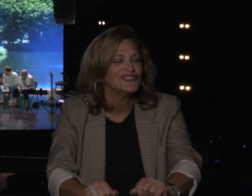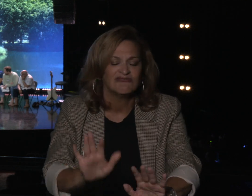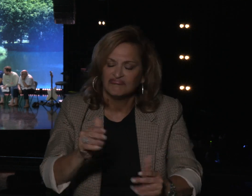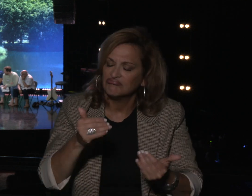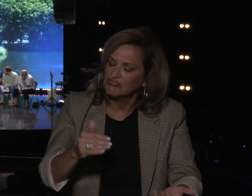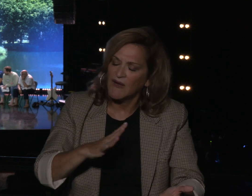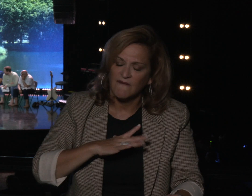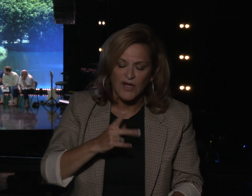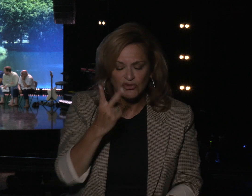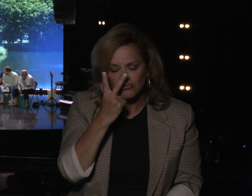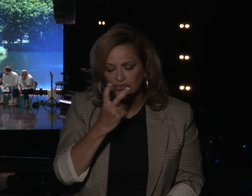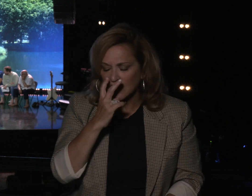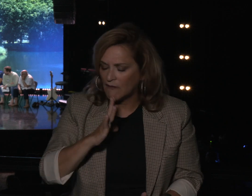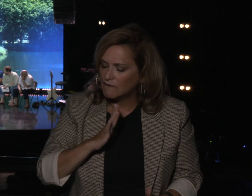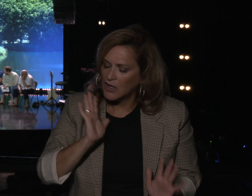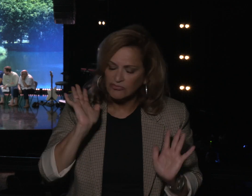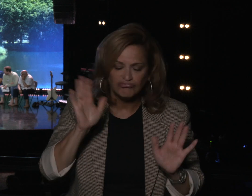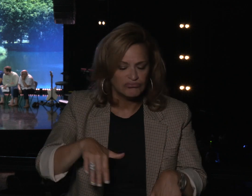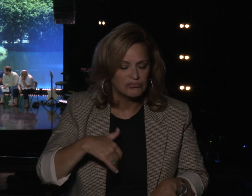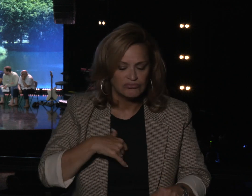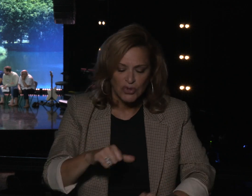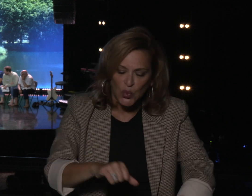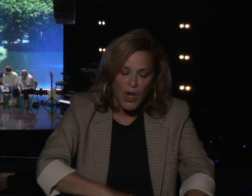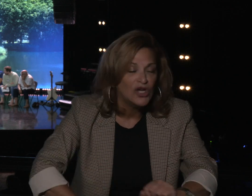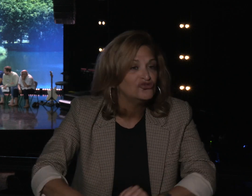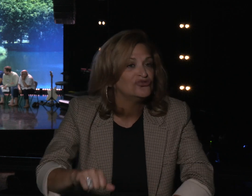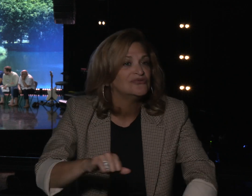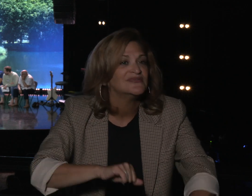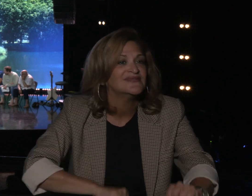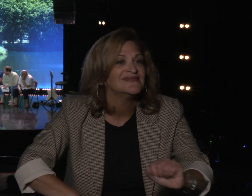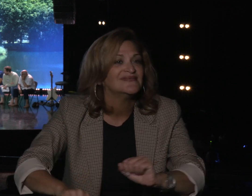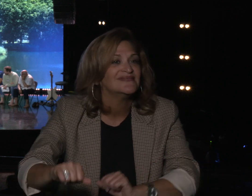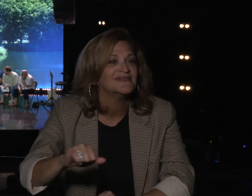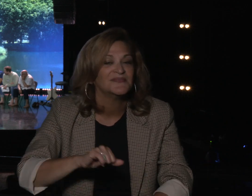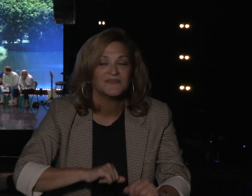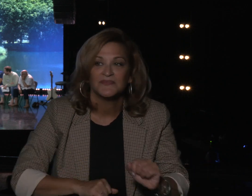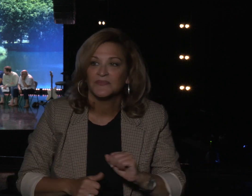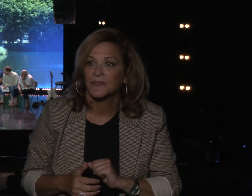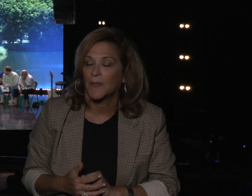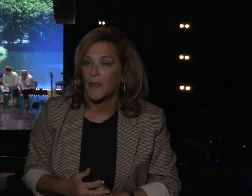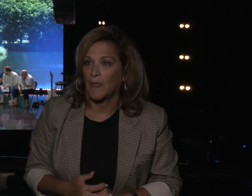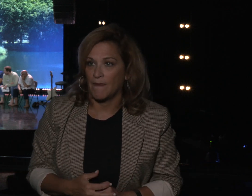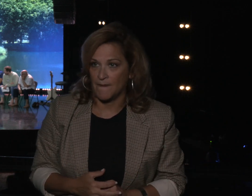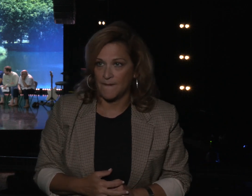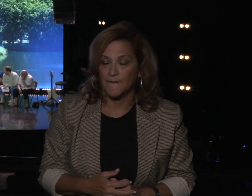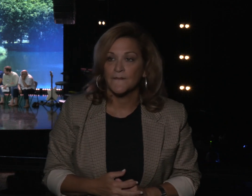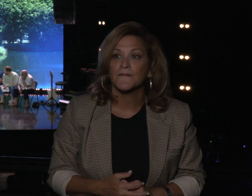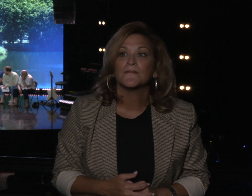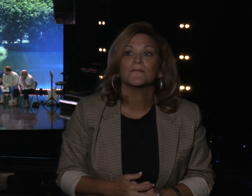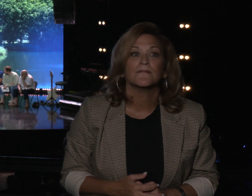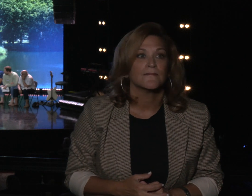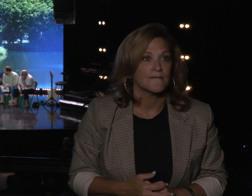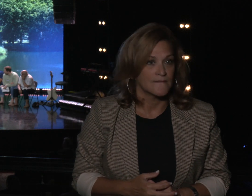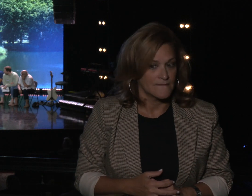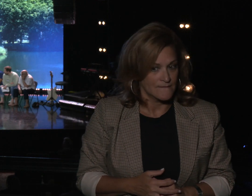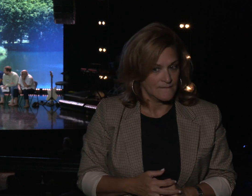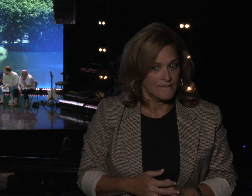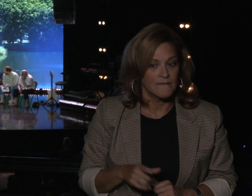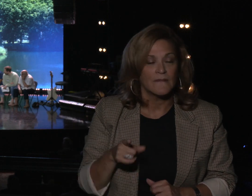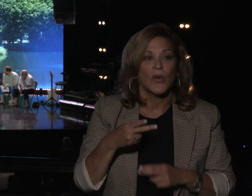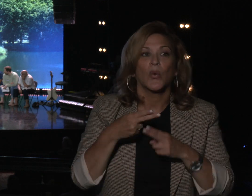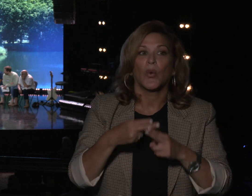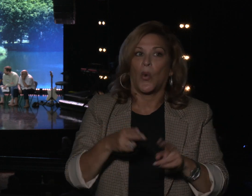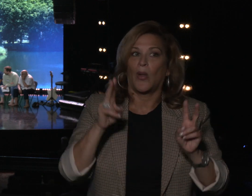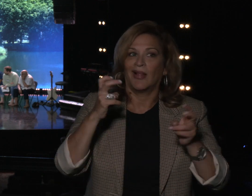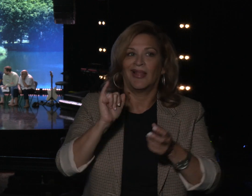You could be skeptical. You could be pessimist. We're gonna wash those feet and make them happy feet.